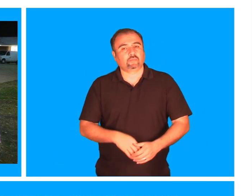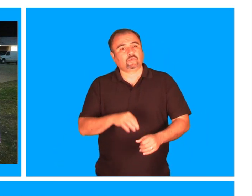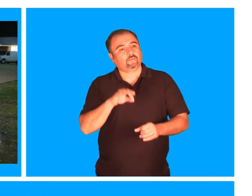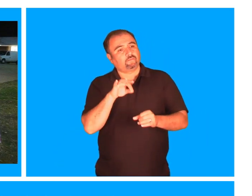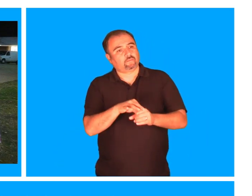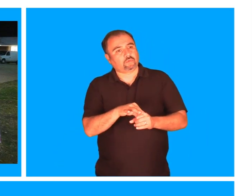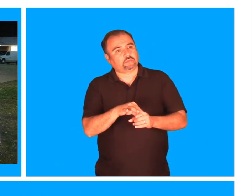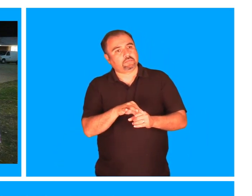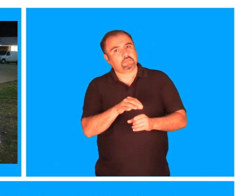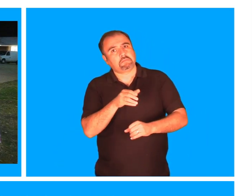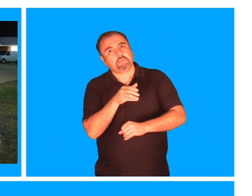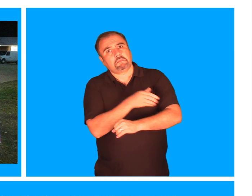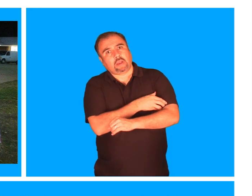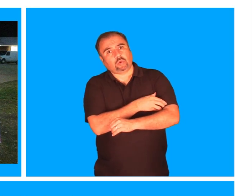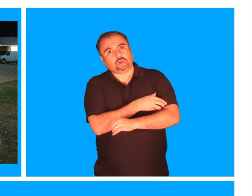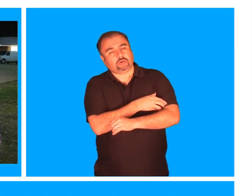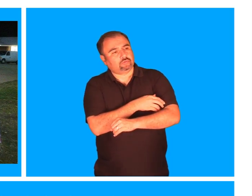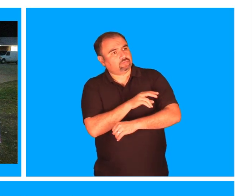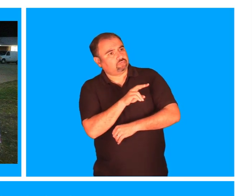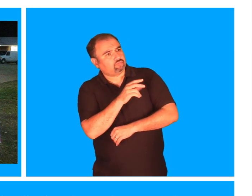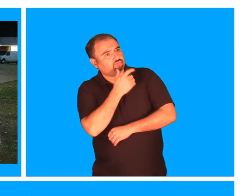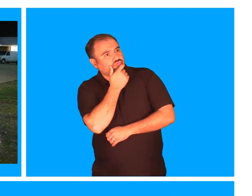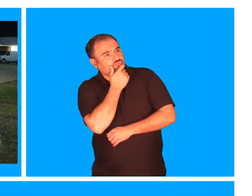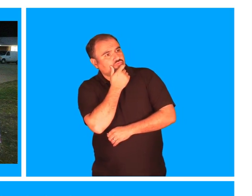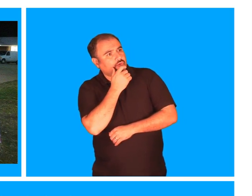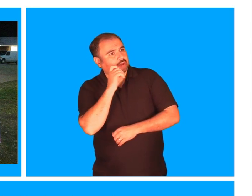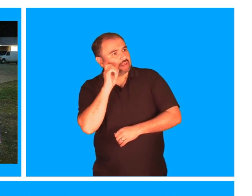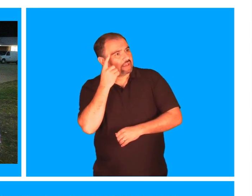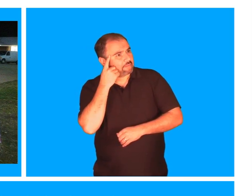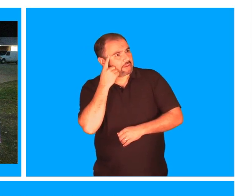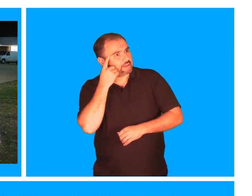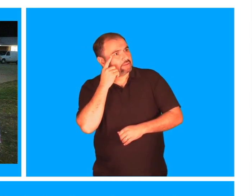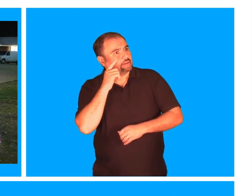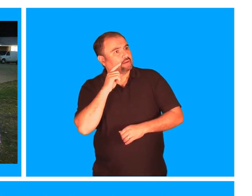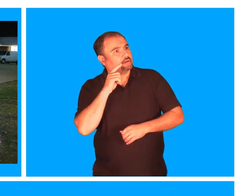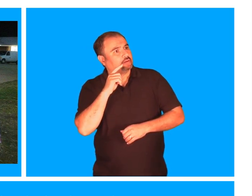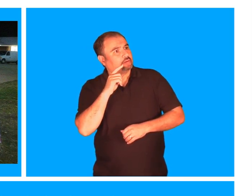It Express your opinion about leaders, laws, and government.